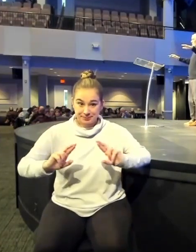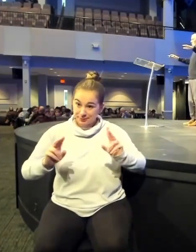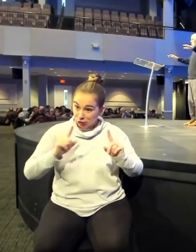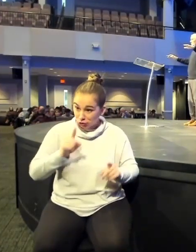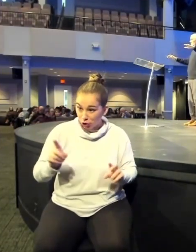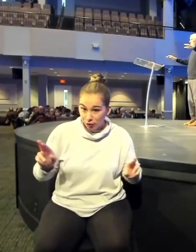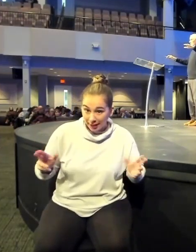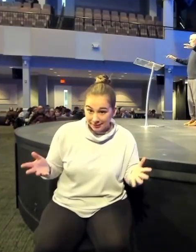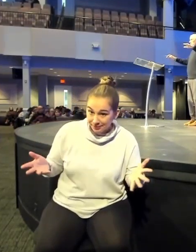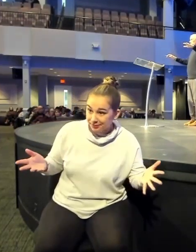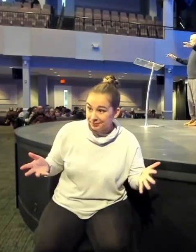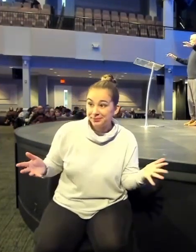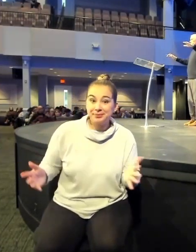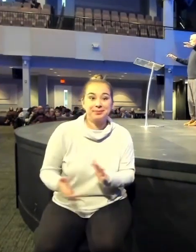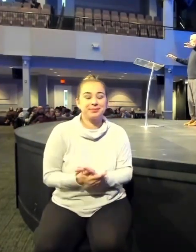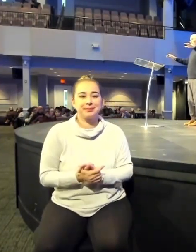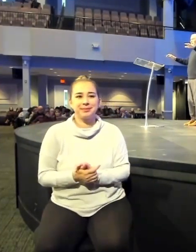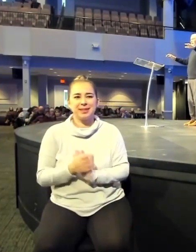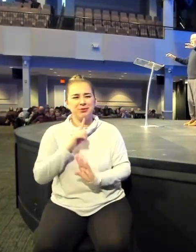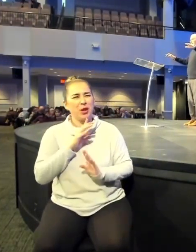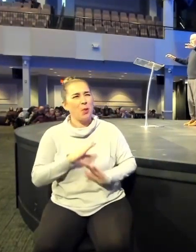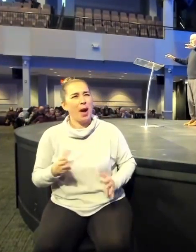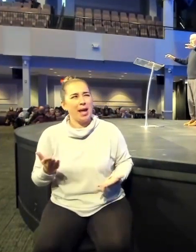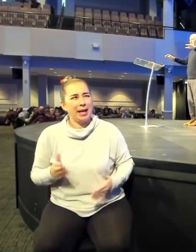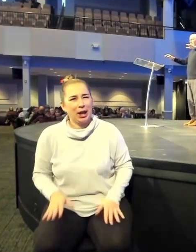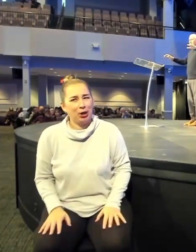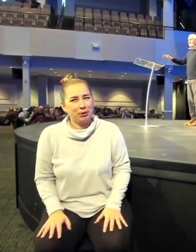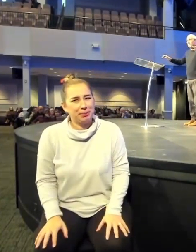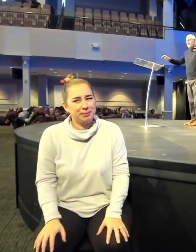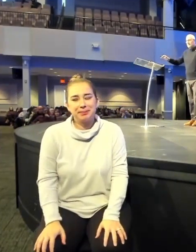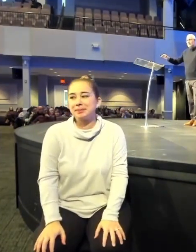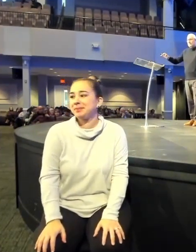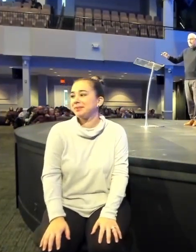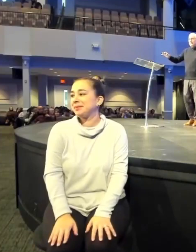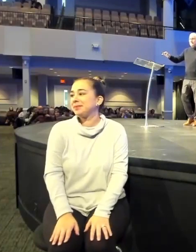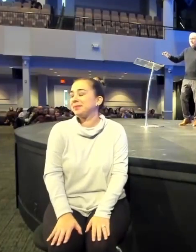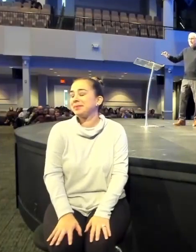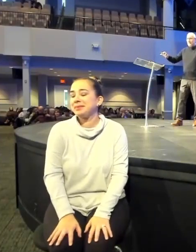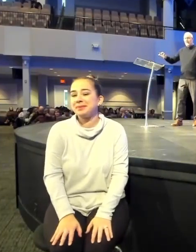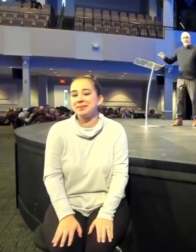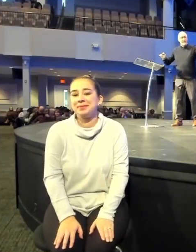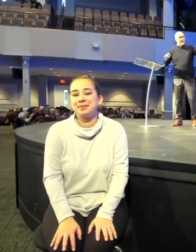Are you sure? Man, it's really quiet in here today. Okay, let's listen.